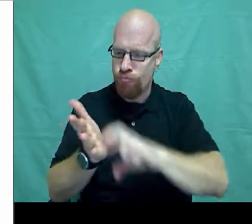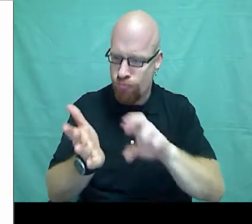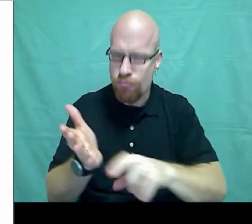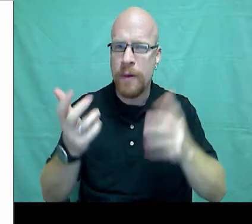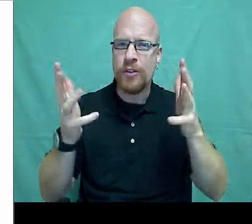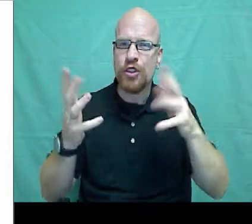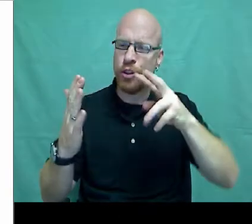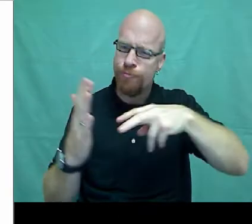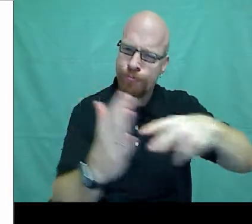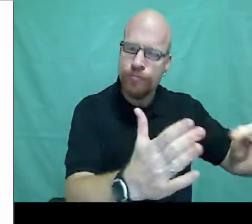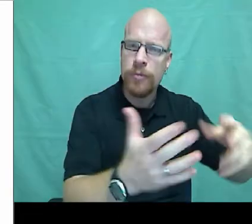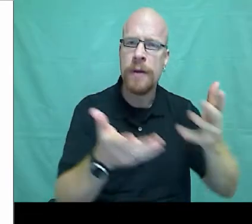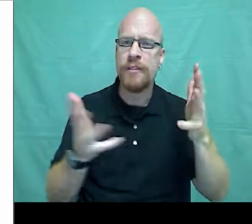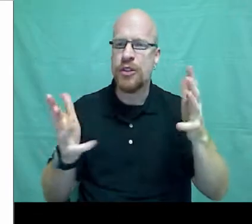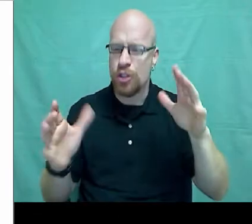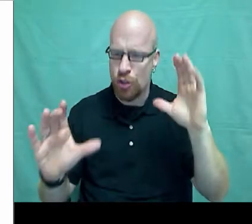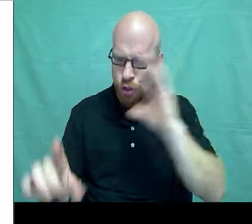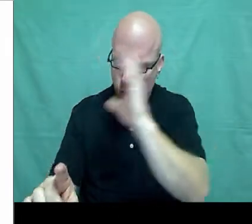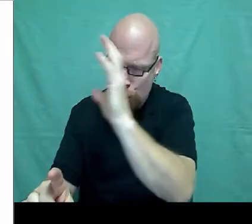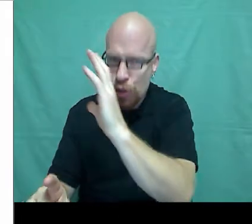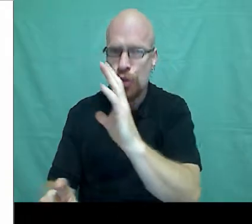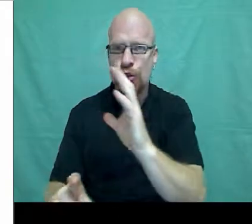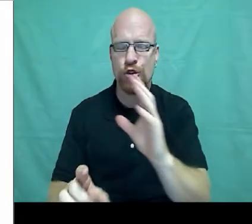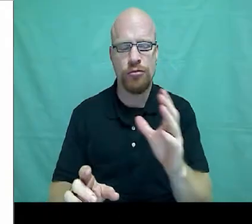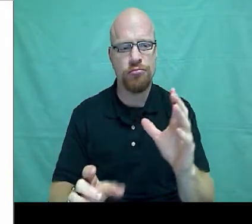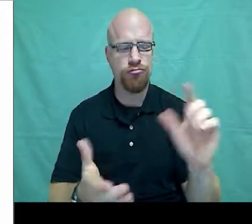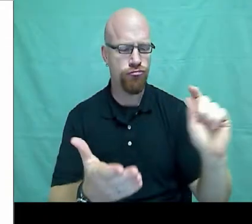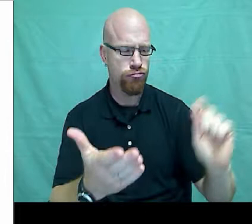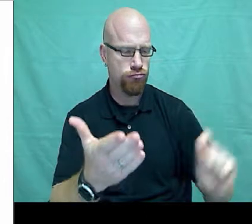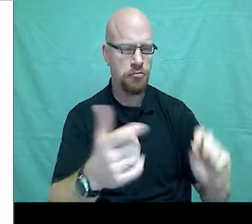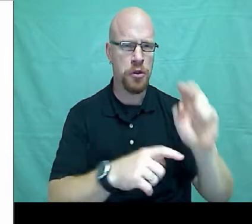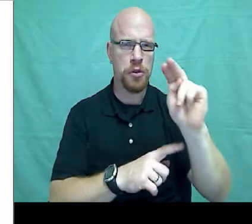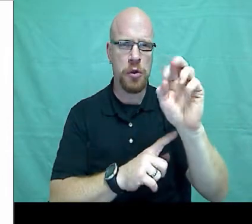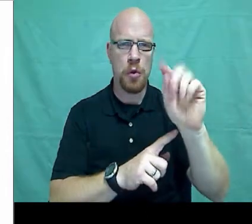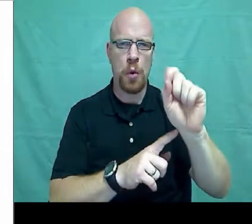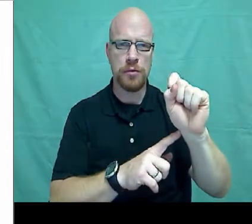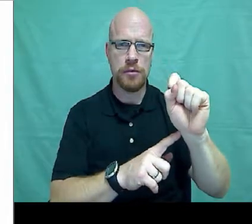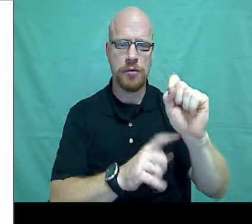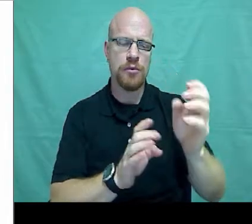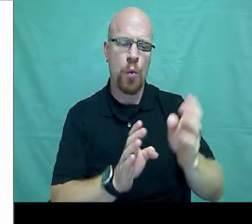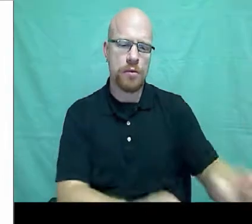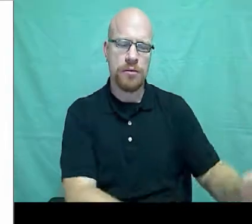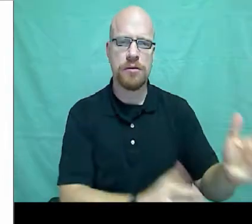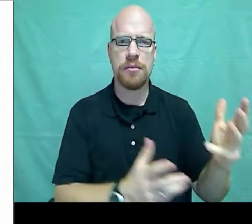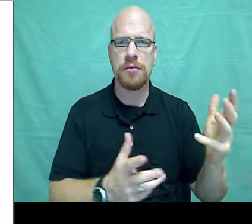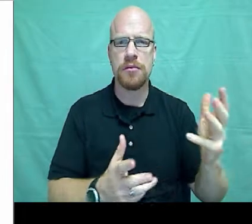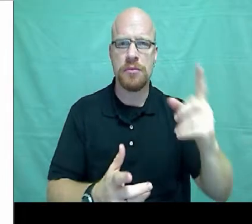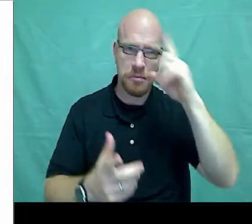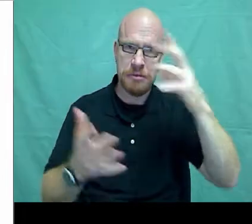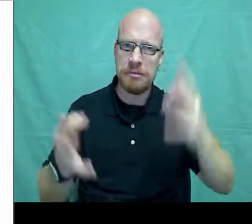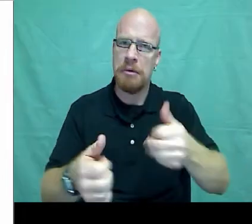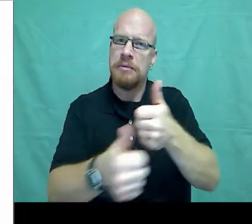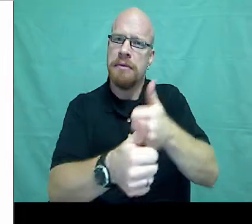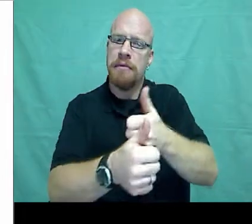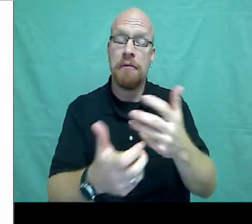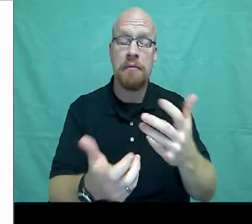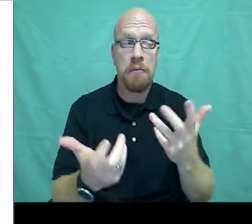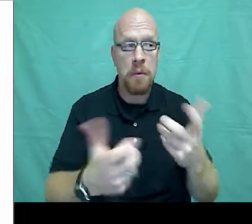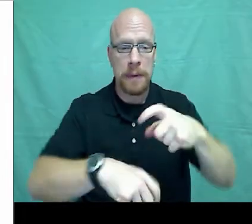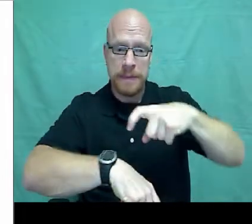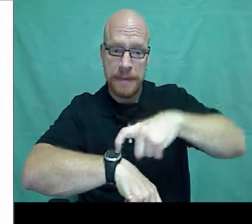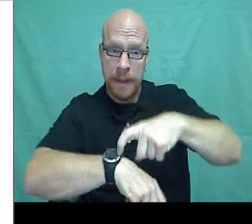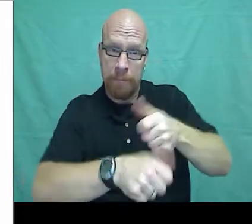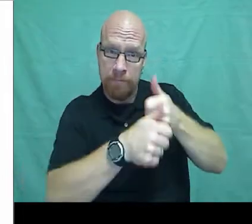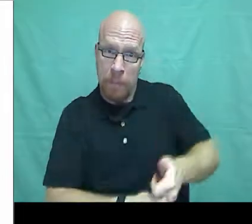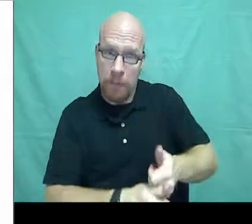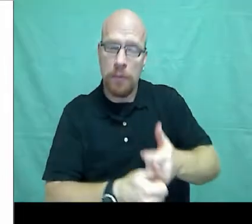After you've researched and read and searched for the information for your topic, you organize your notes. You have to make a decision